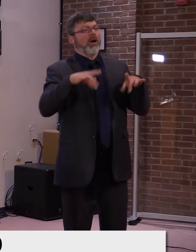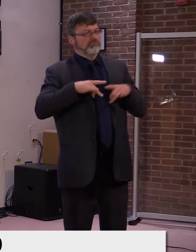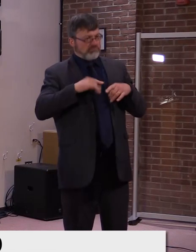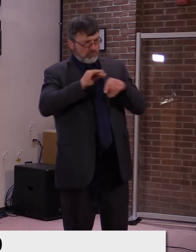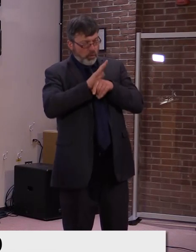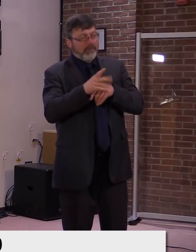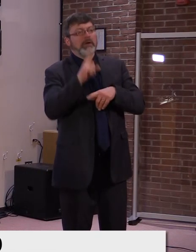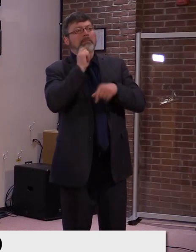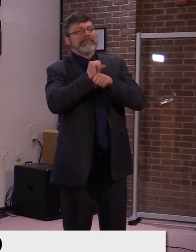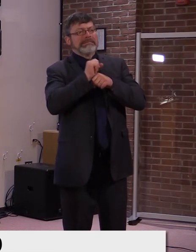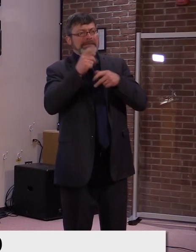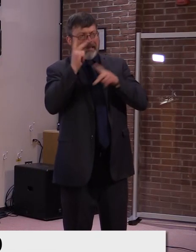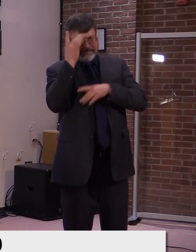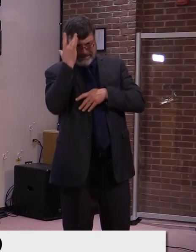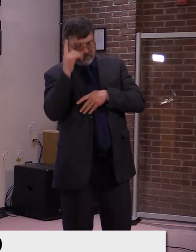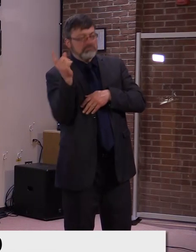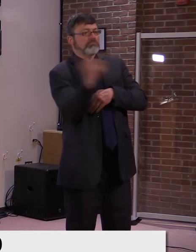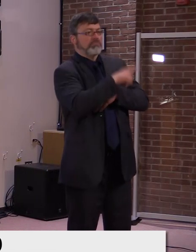been medically cleared.